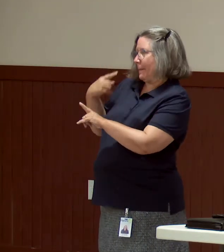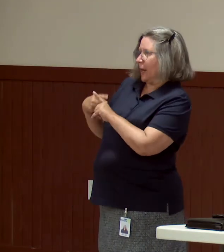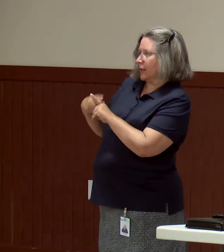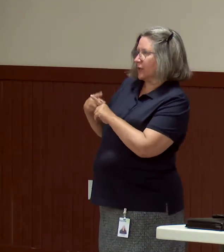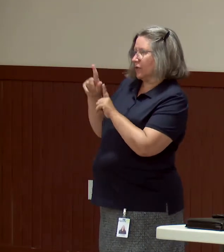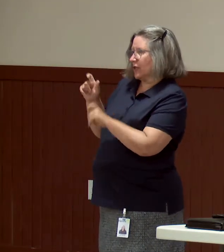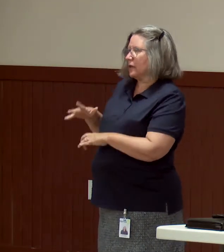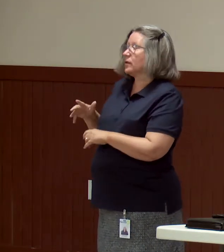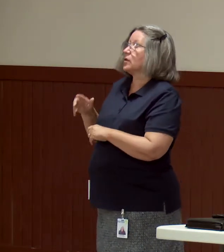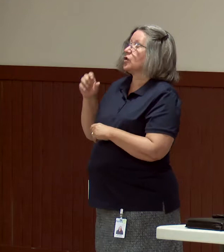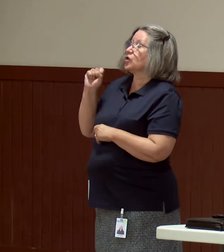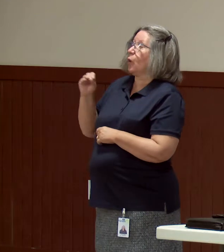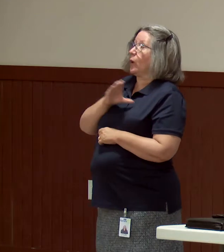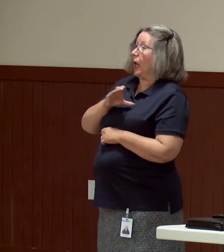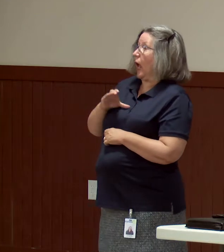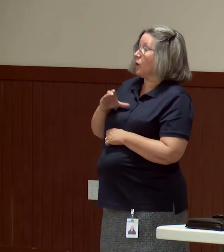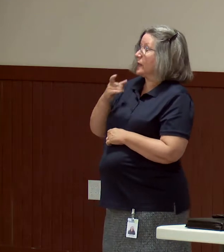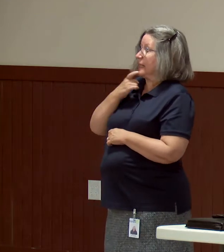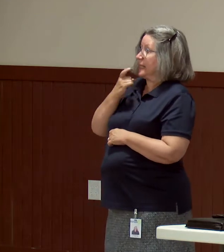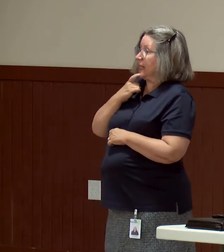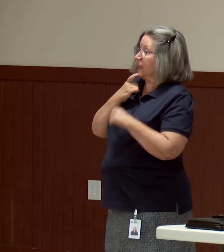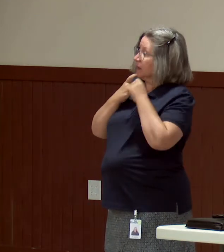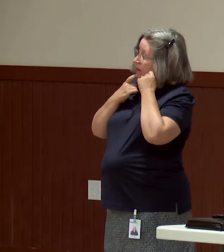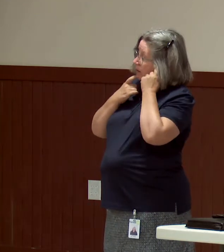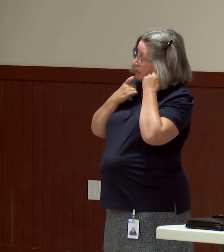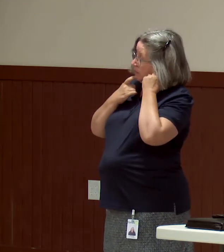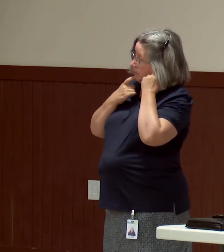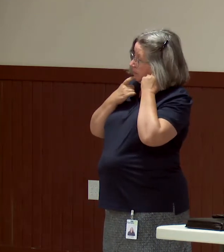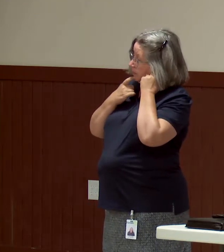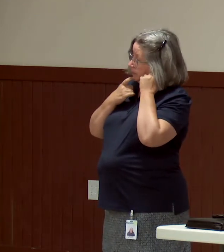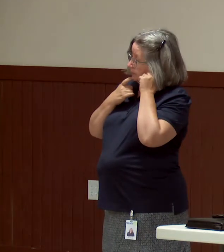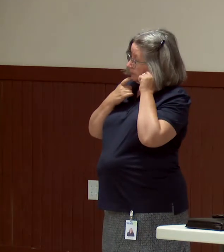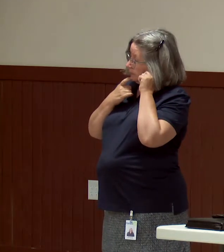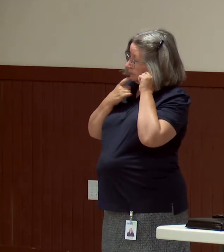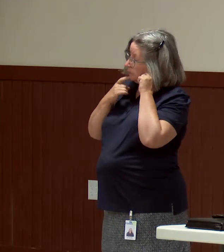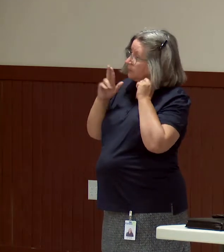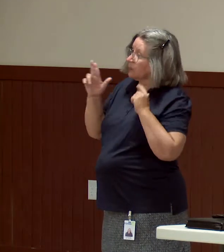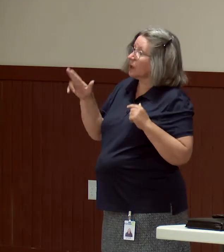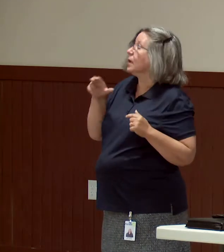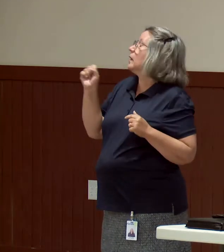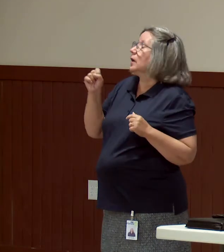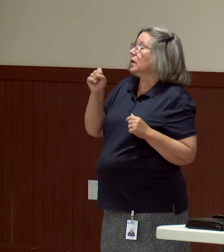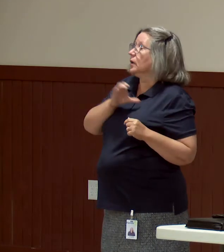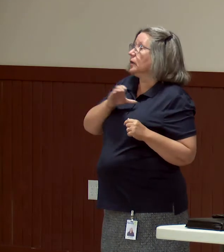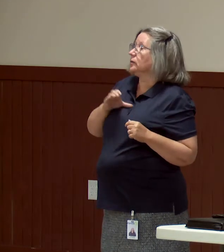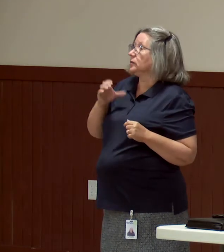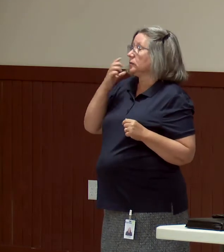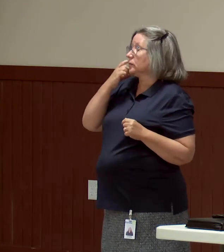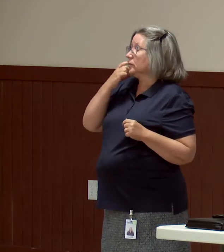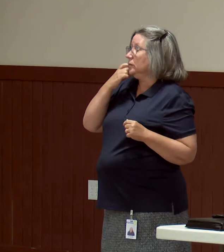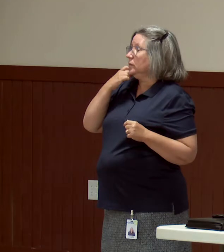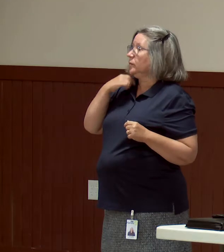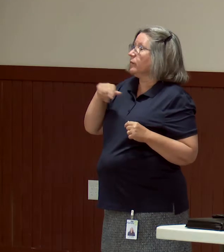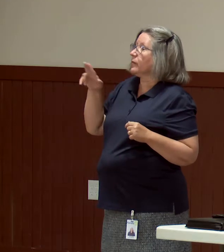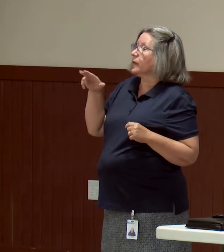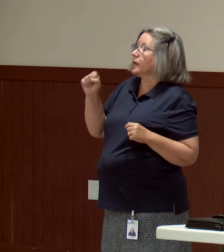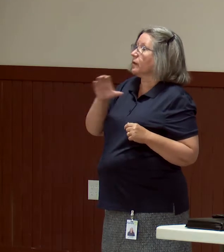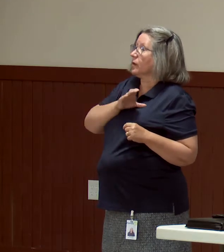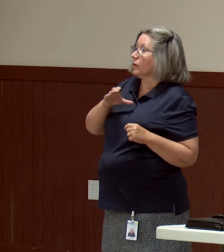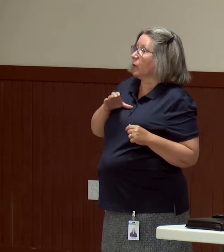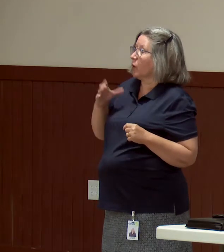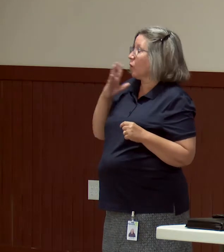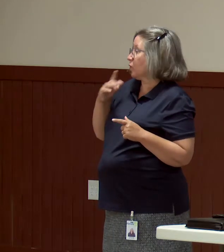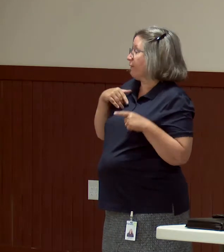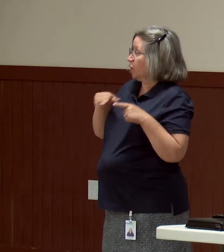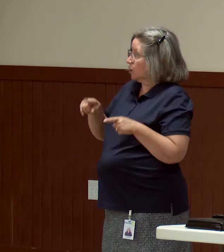So Congress really wants us to make sure that this is an equitable recovery. And to determine eligibility, you need to